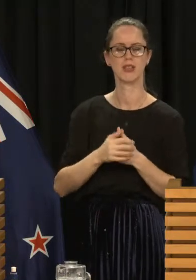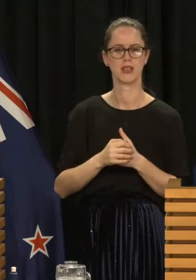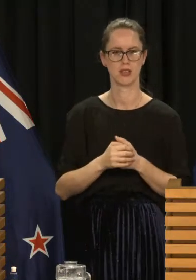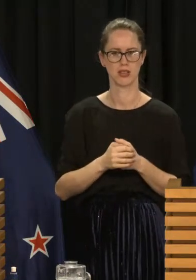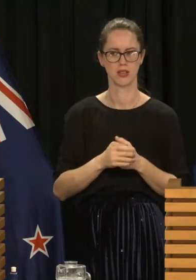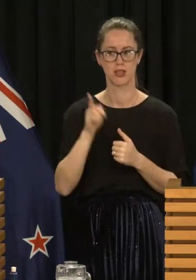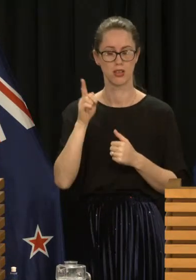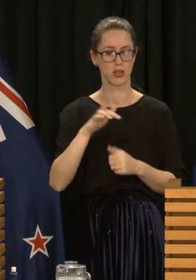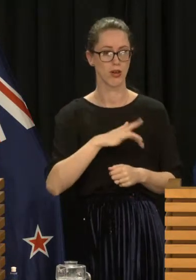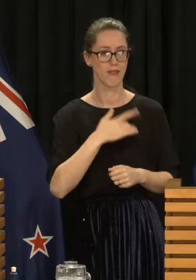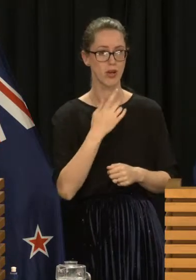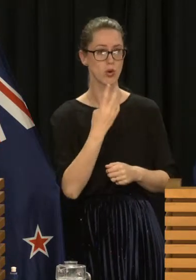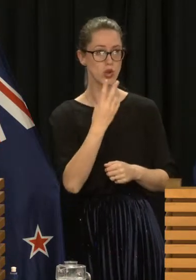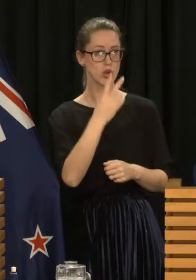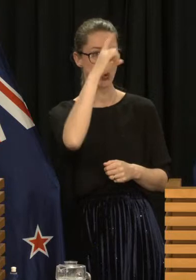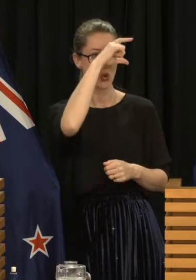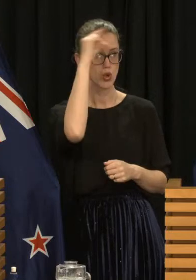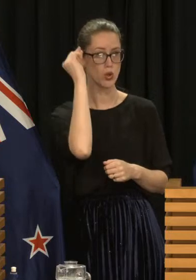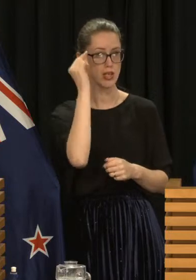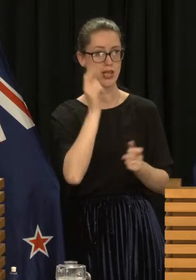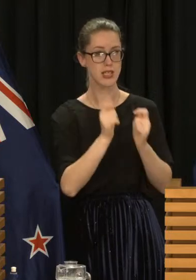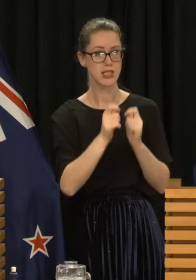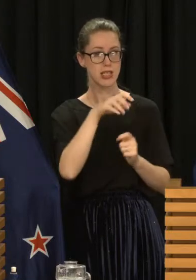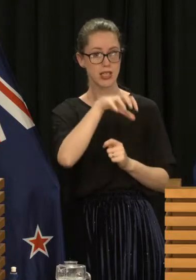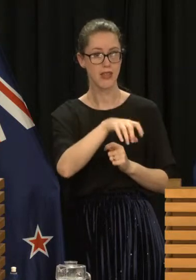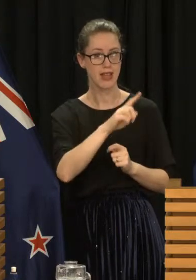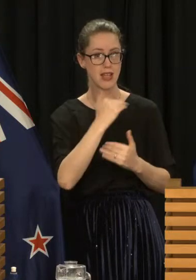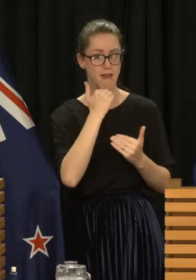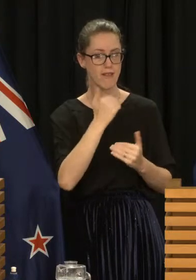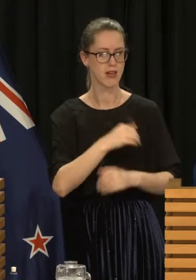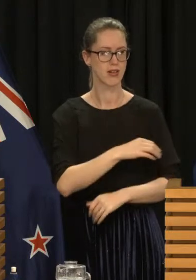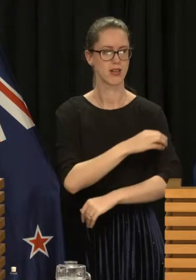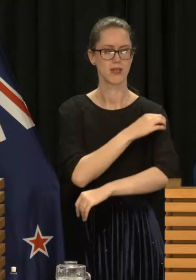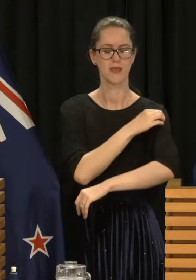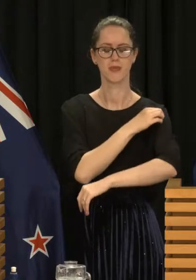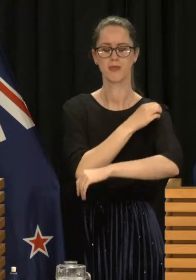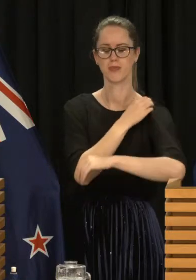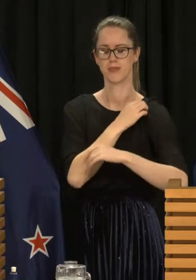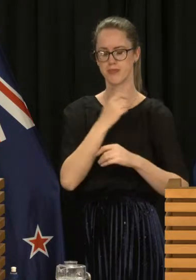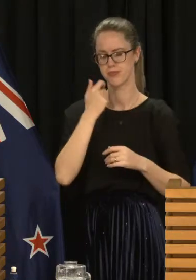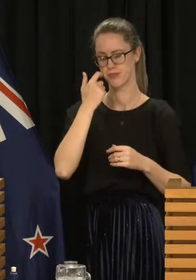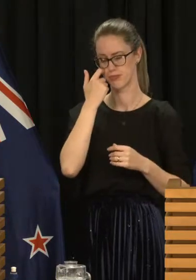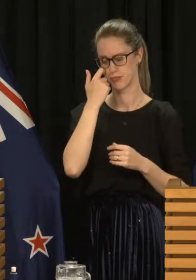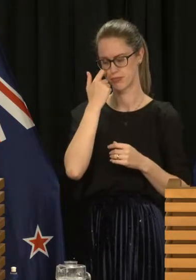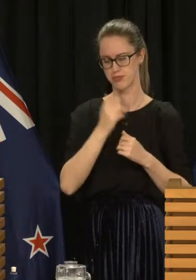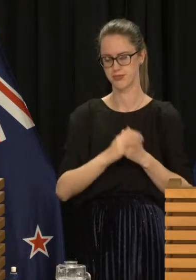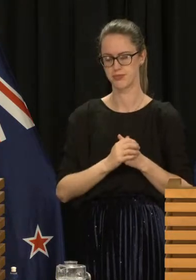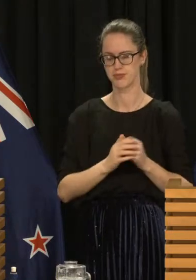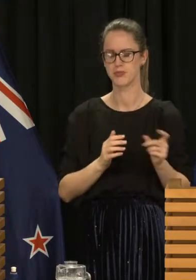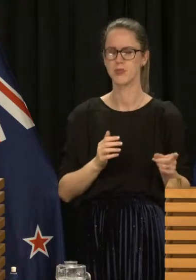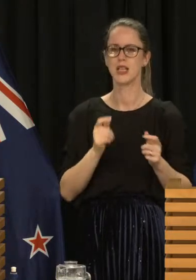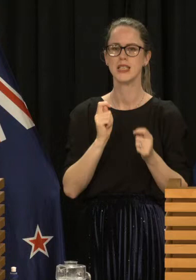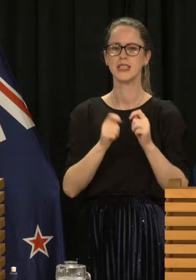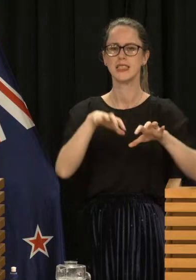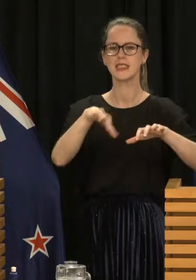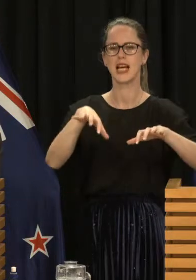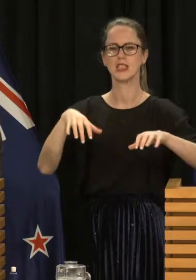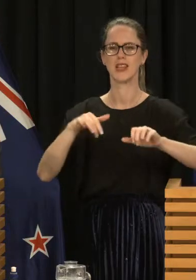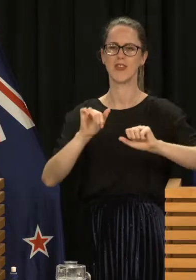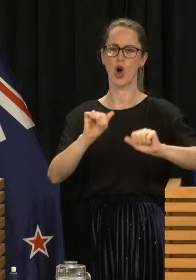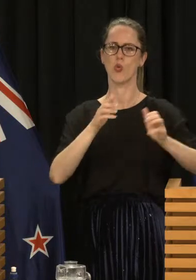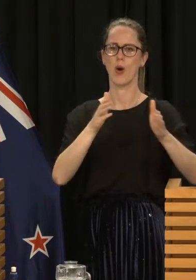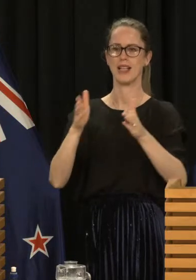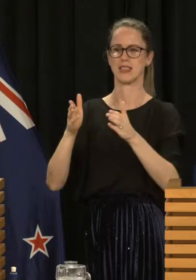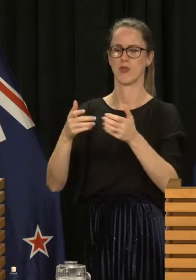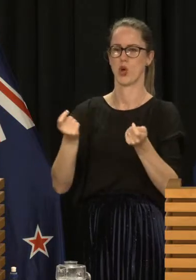of. Do you think that 2 nurses at a testing station is enough? Certainly, the testing stations operate in different ways, so